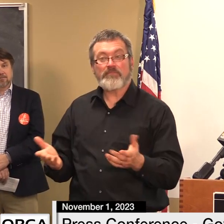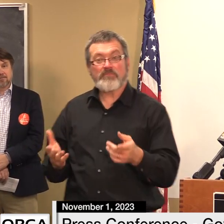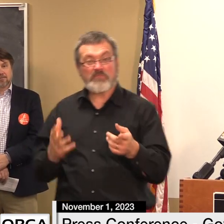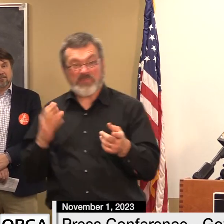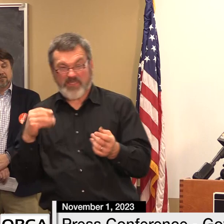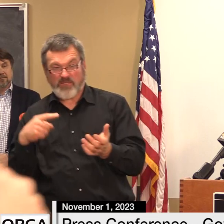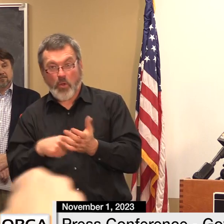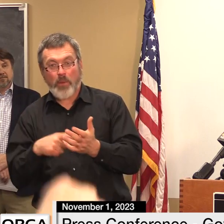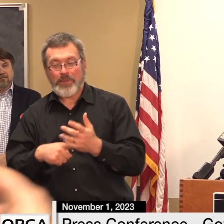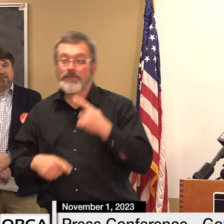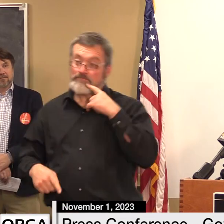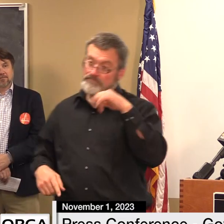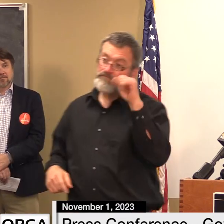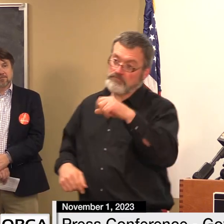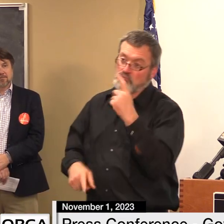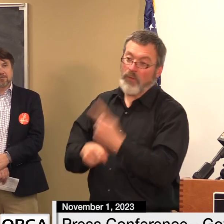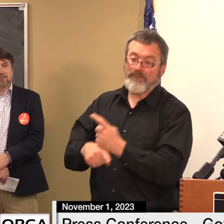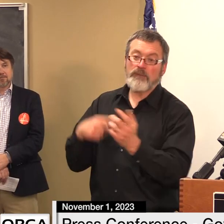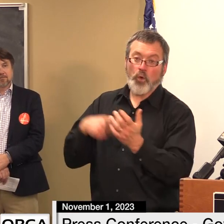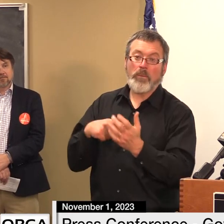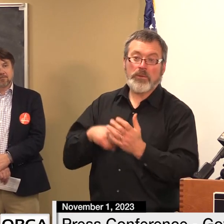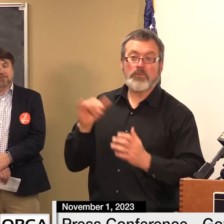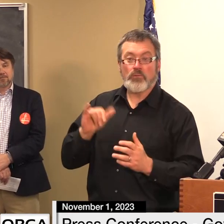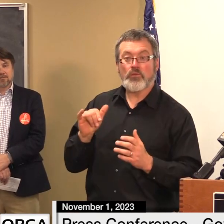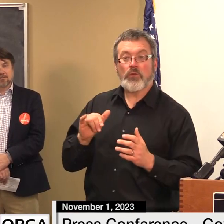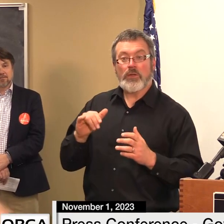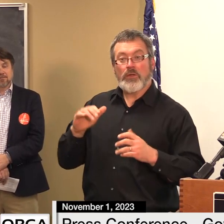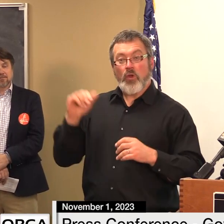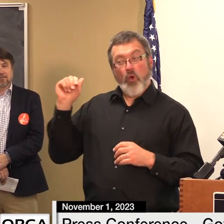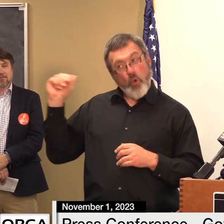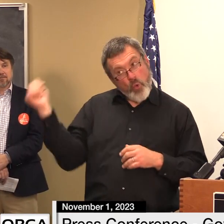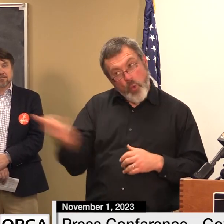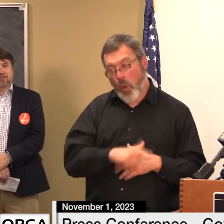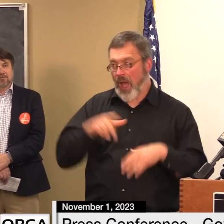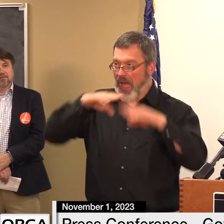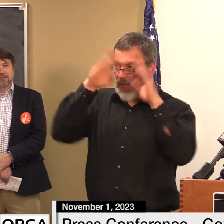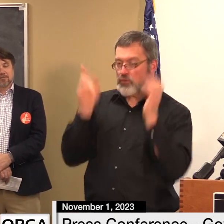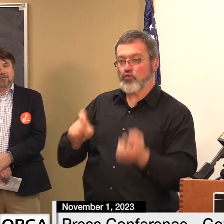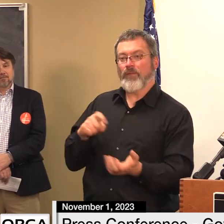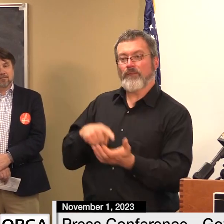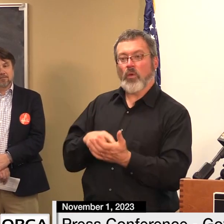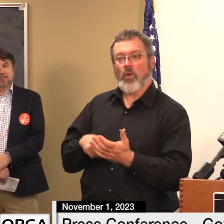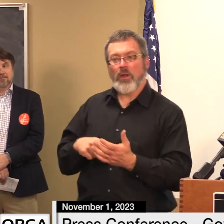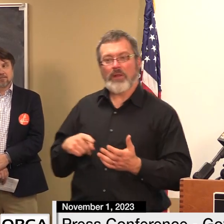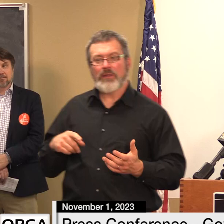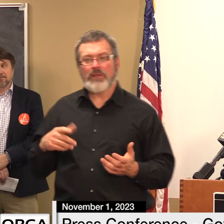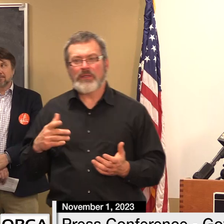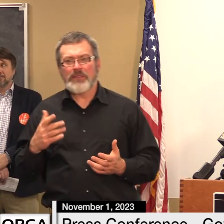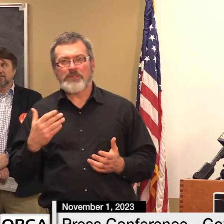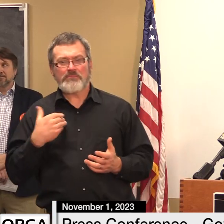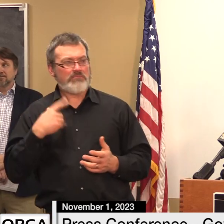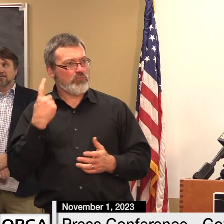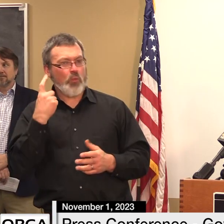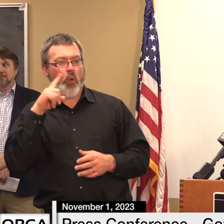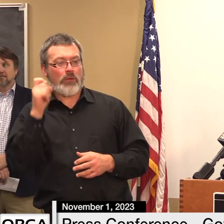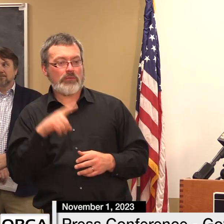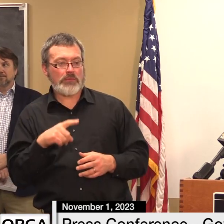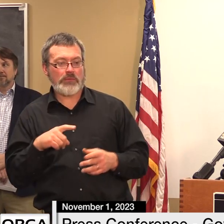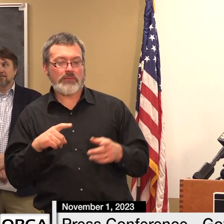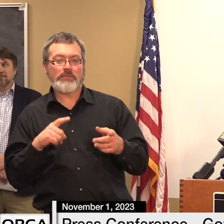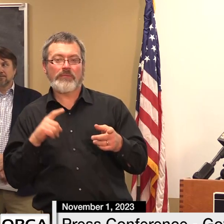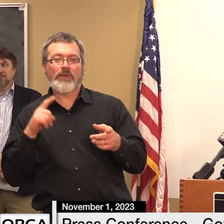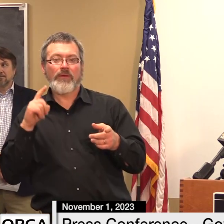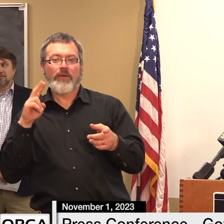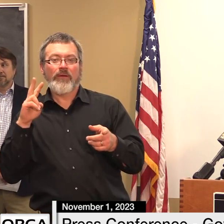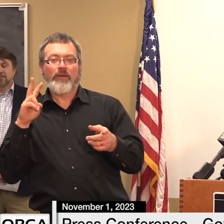Affordable housing. All housing. Can I ask one more question? Actually, about liking about what